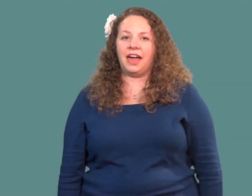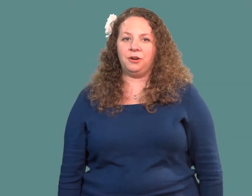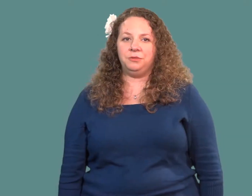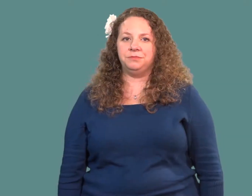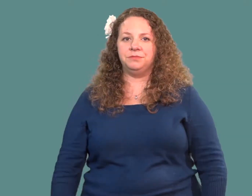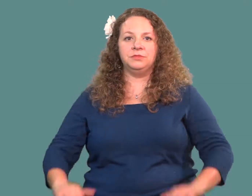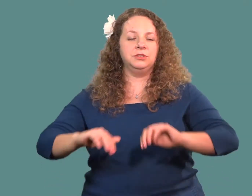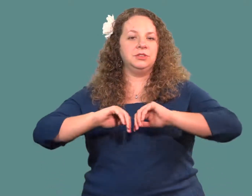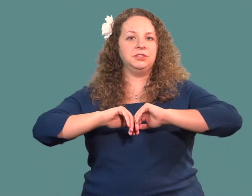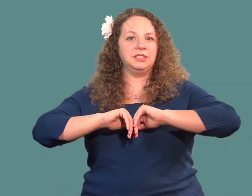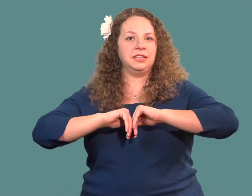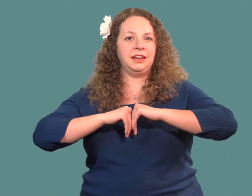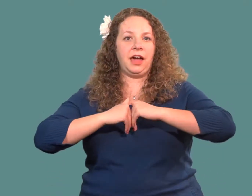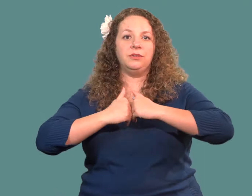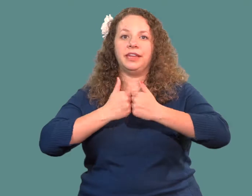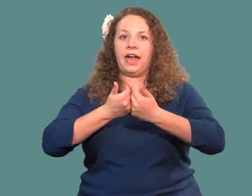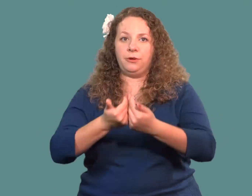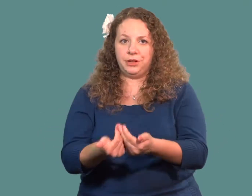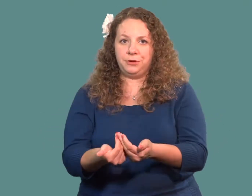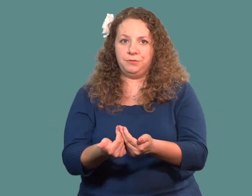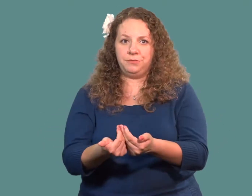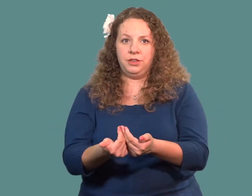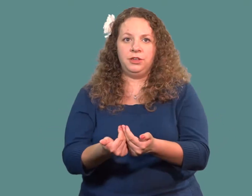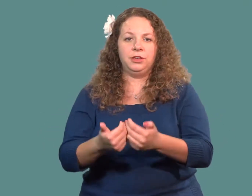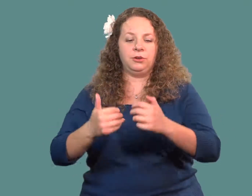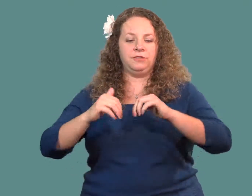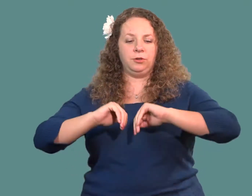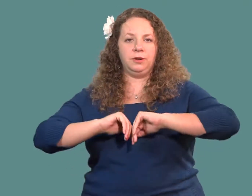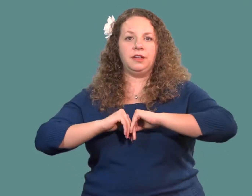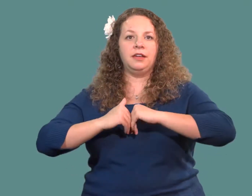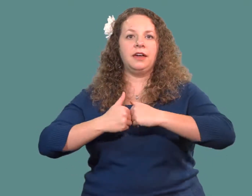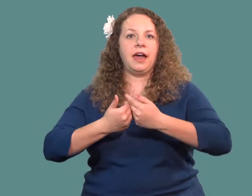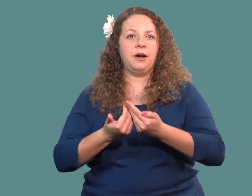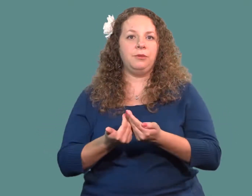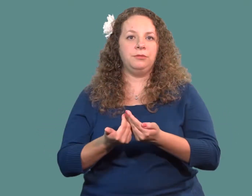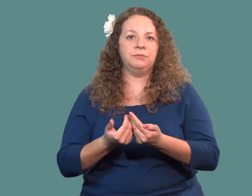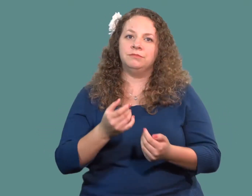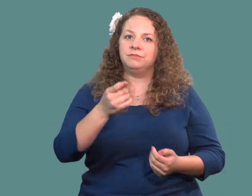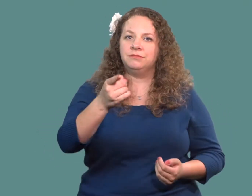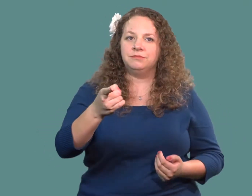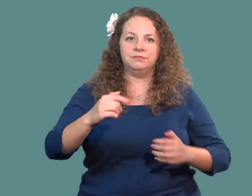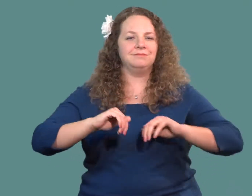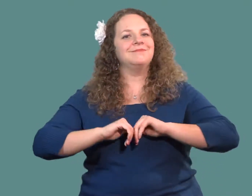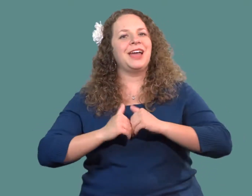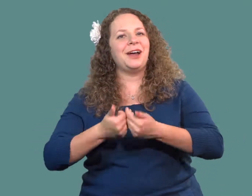How, so there's the sign how, like how are you, going forward. How are